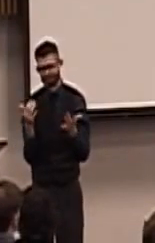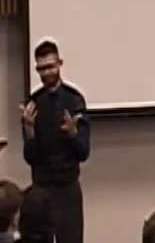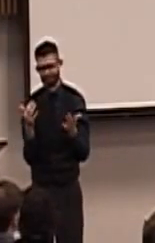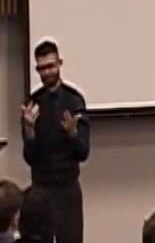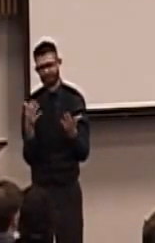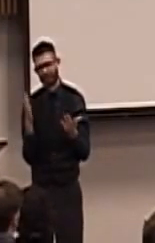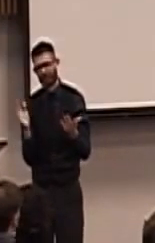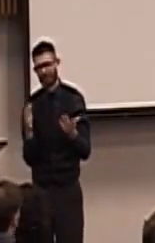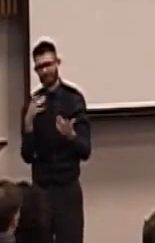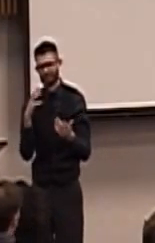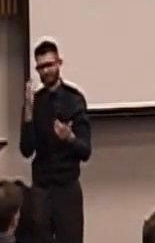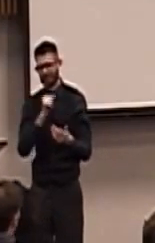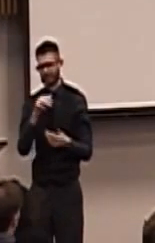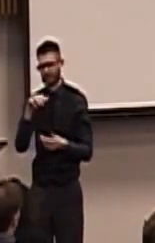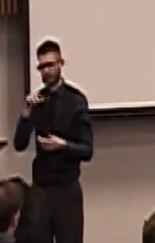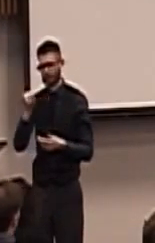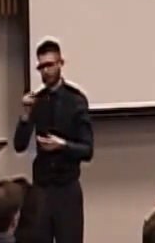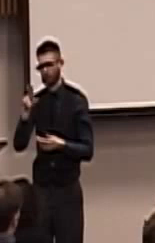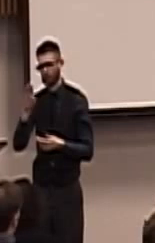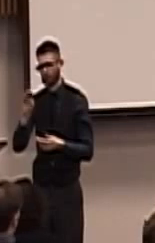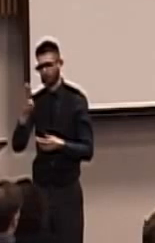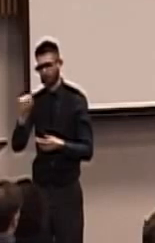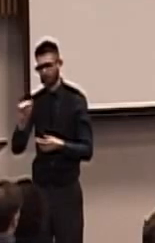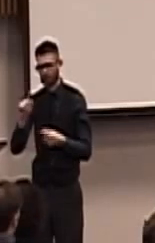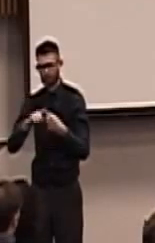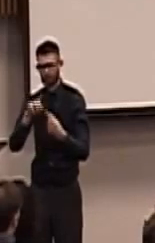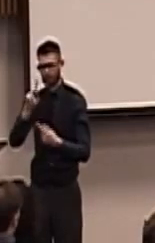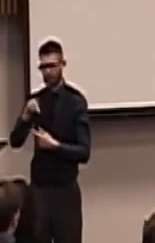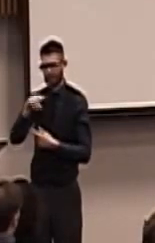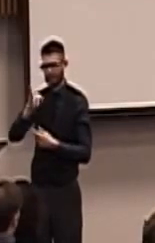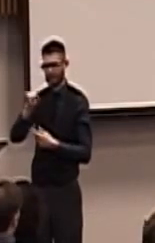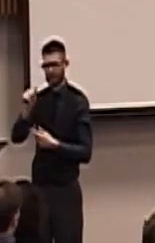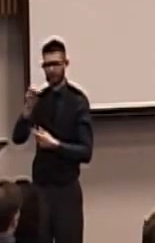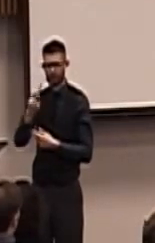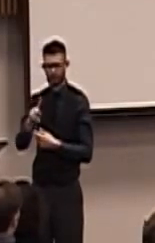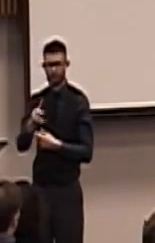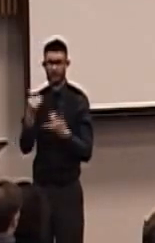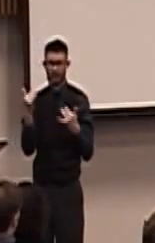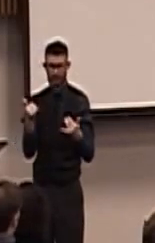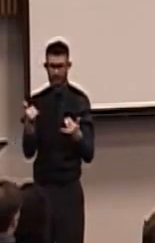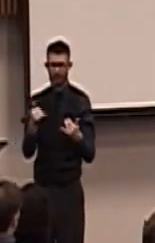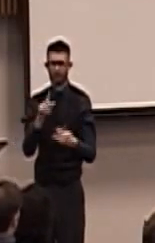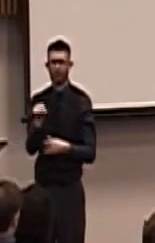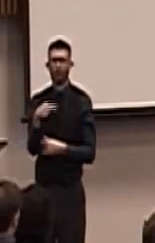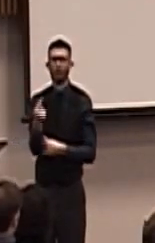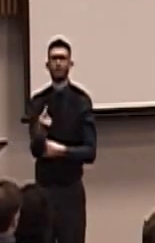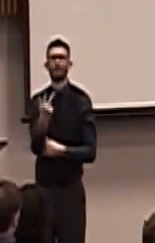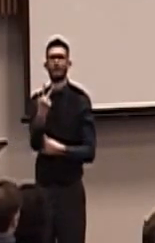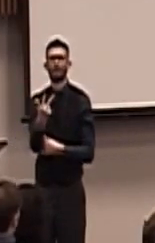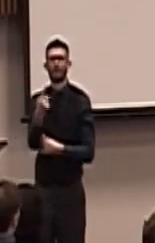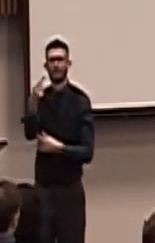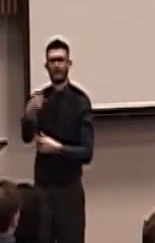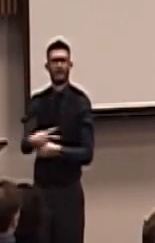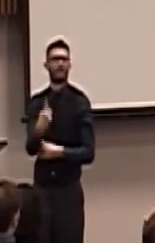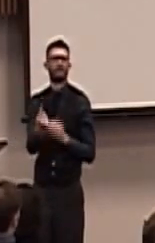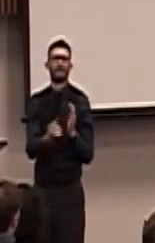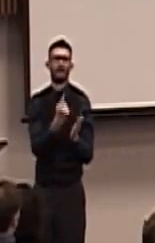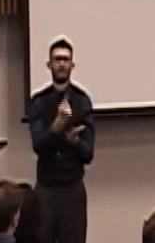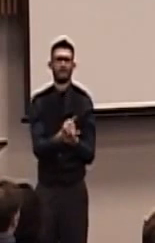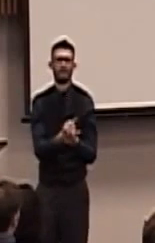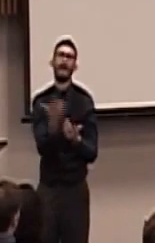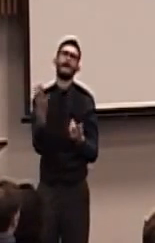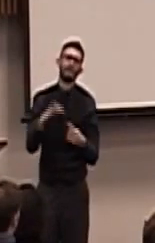I guess, Juba to Pajok. Now it takes 3.5 hours, except when you have to stop and wait